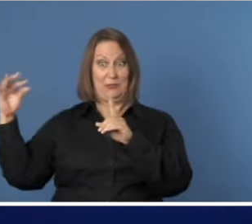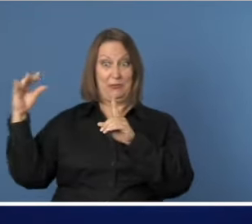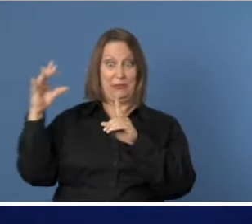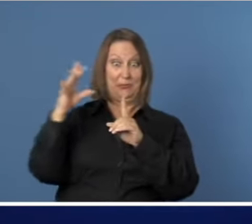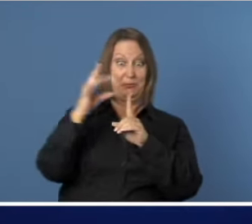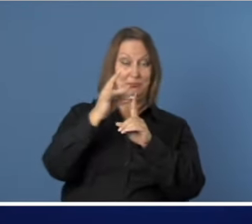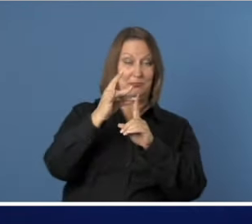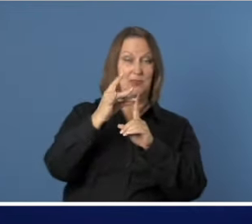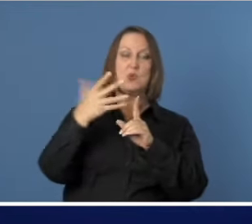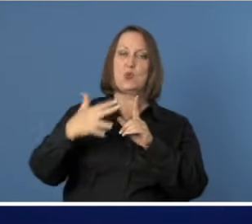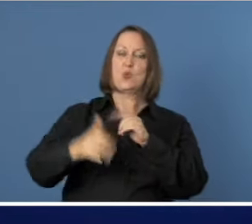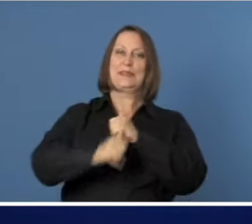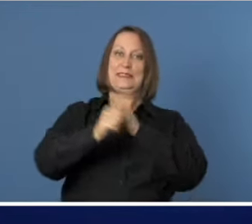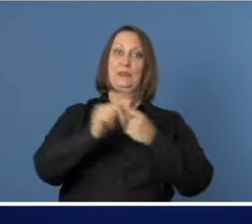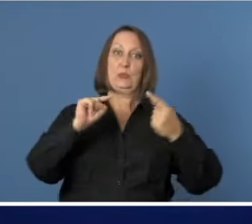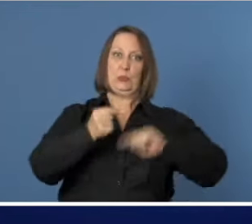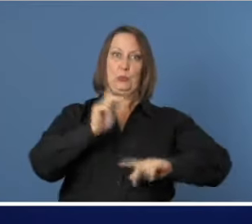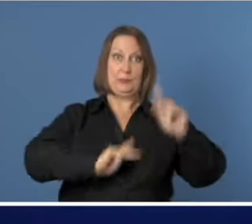exposure.